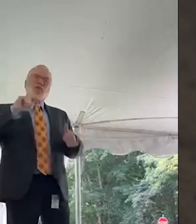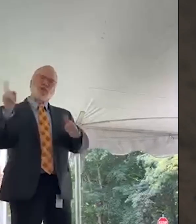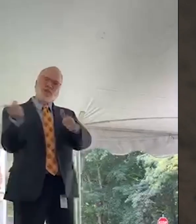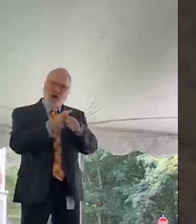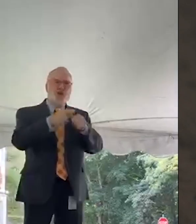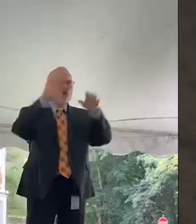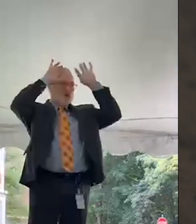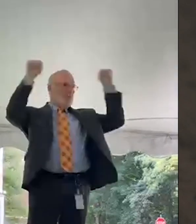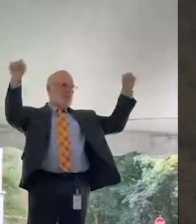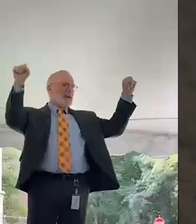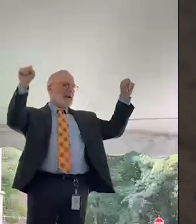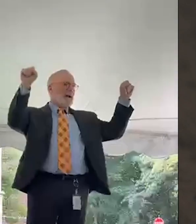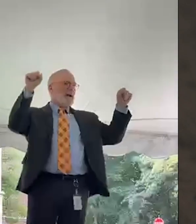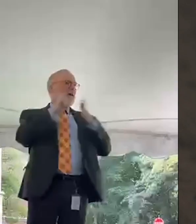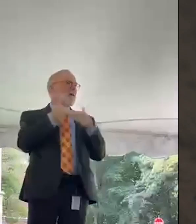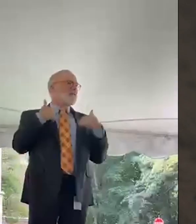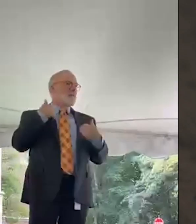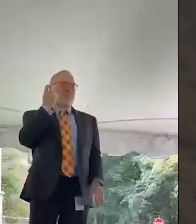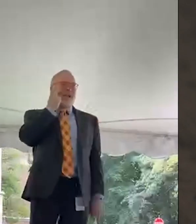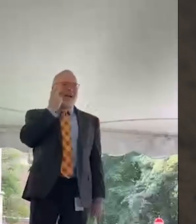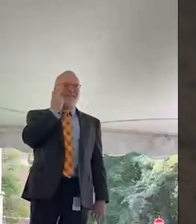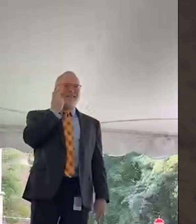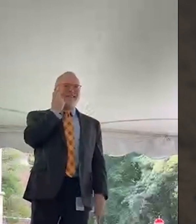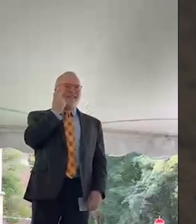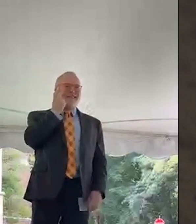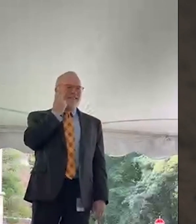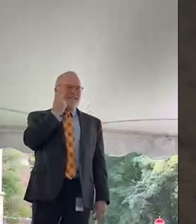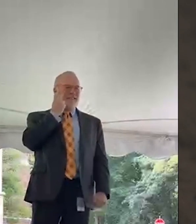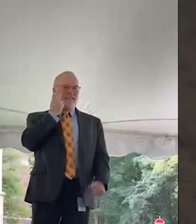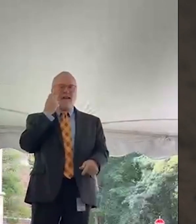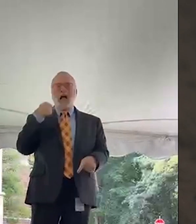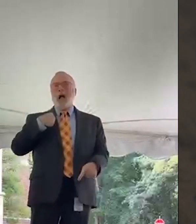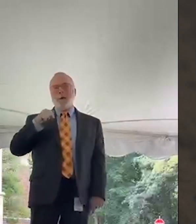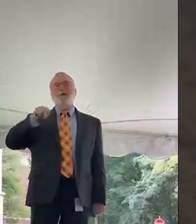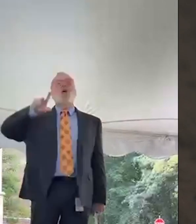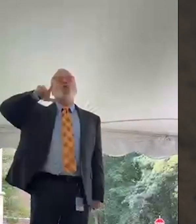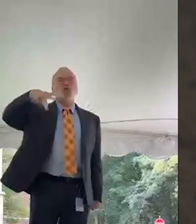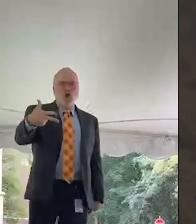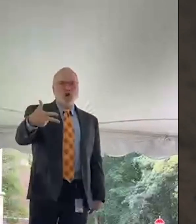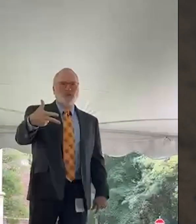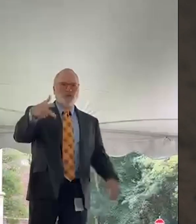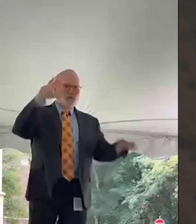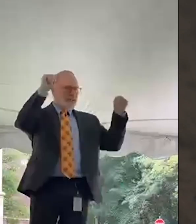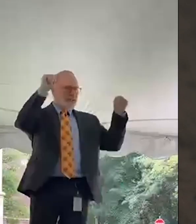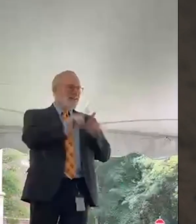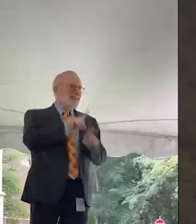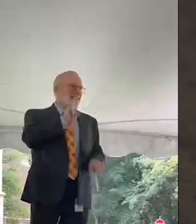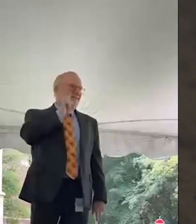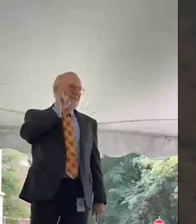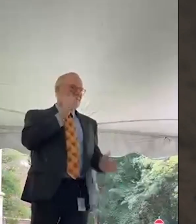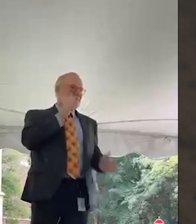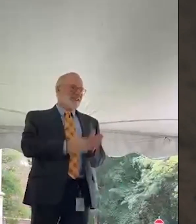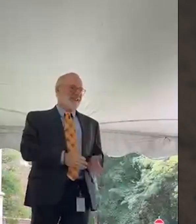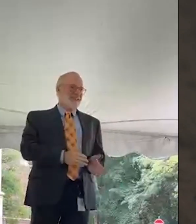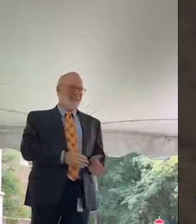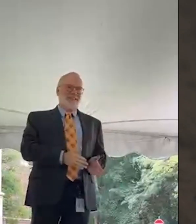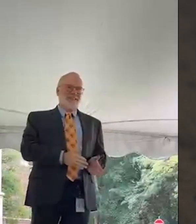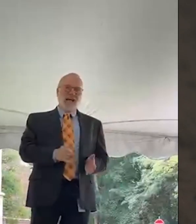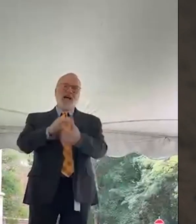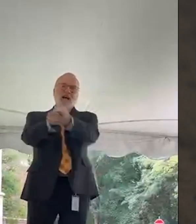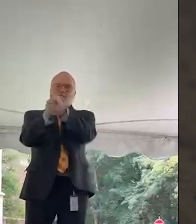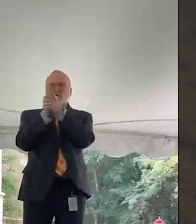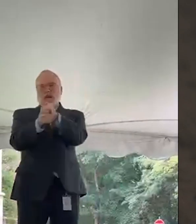new superintendent from ISDVI, who is the first blind superintendent, which is so exciting. I'm